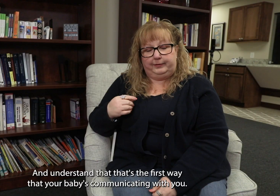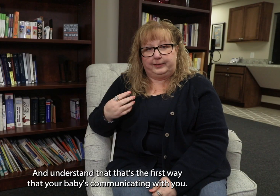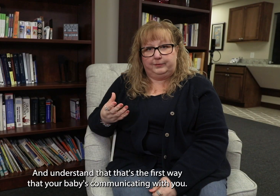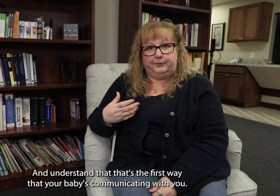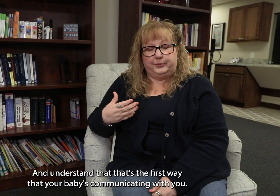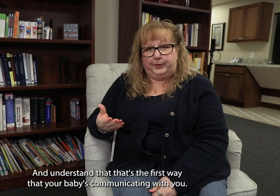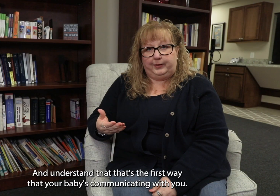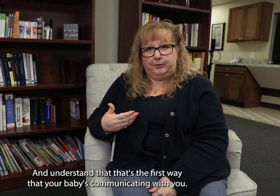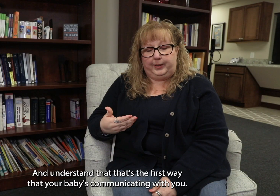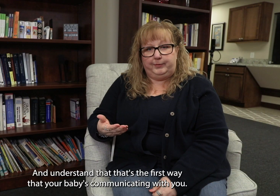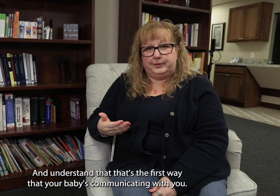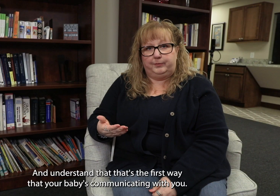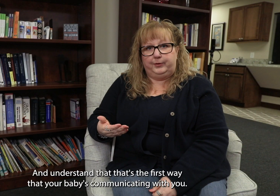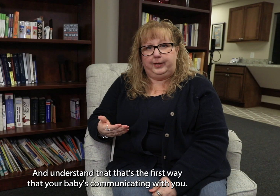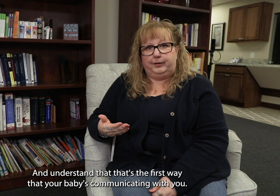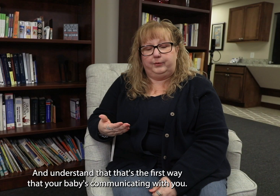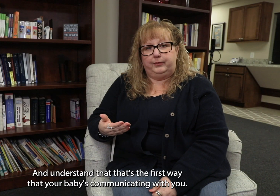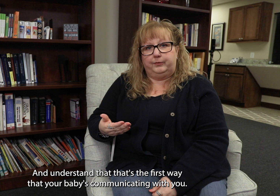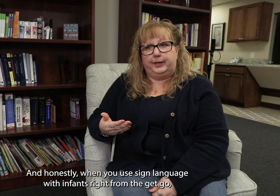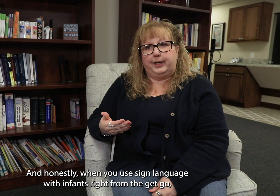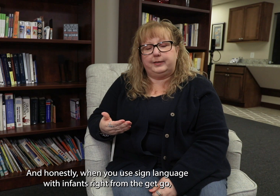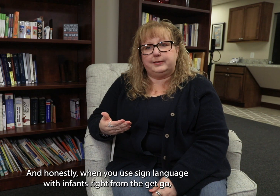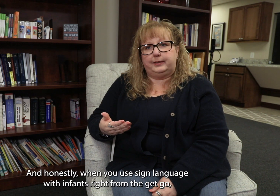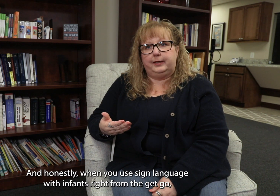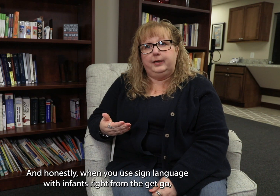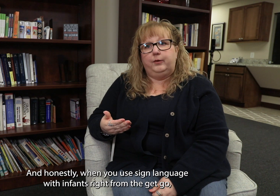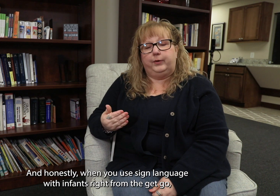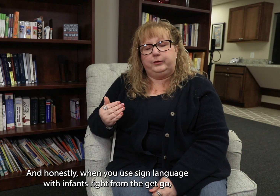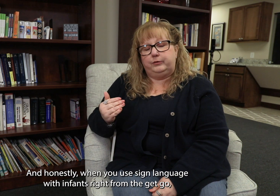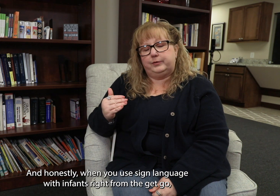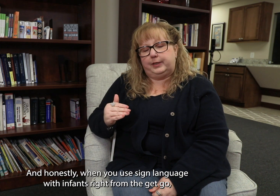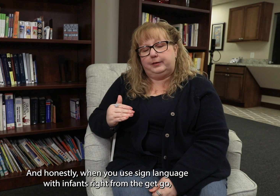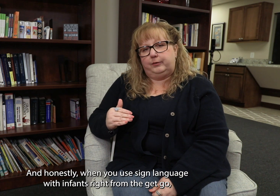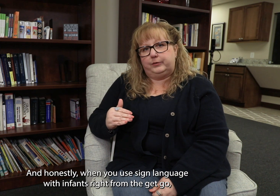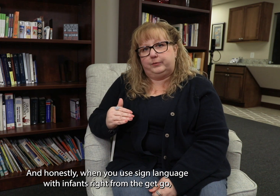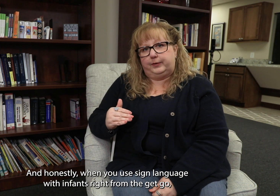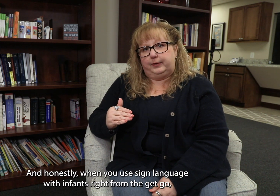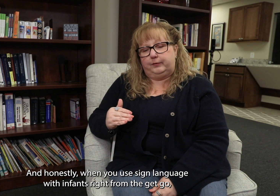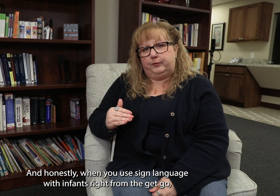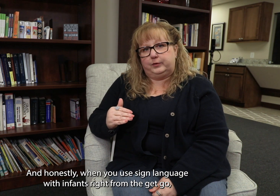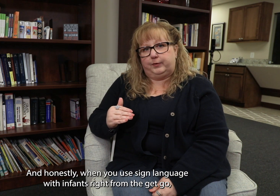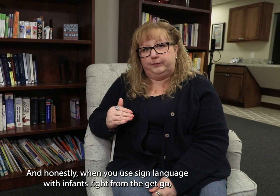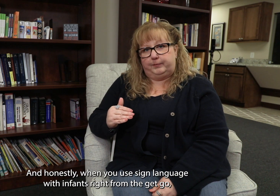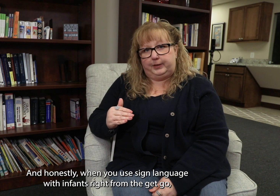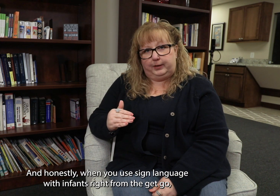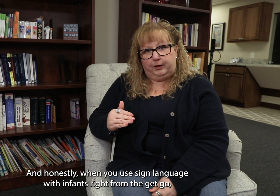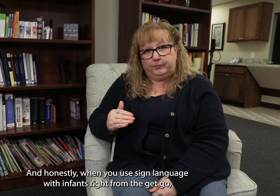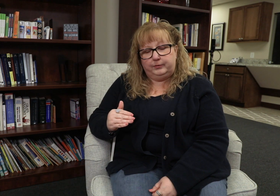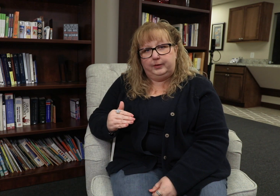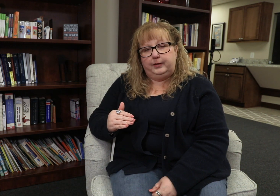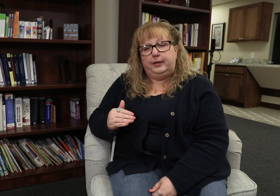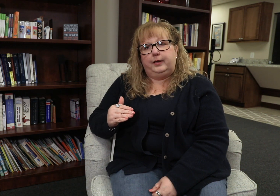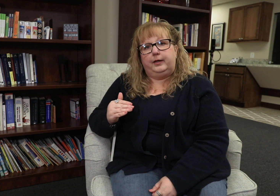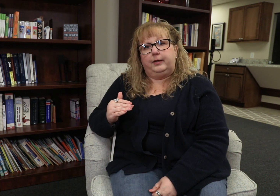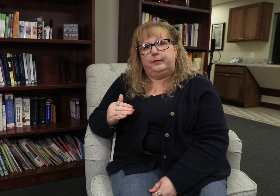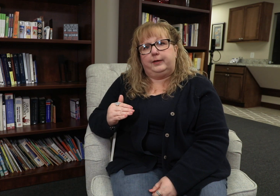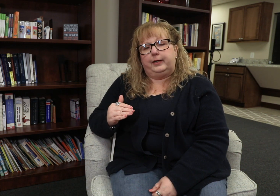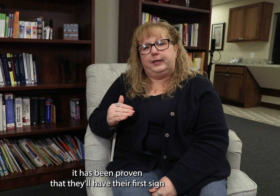that's the first way that your baby is communicating with you. And honestly, when you use sign language with infants right from the get-go, it has